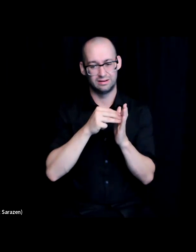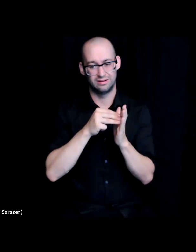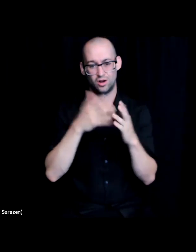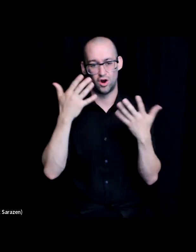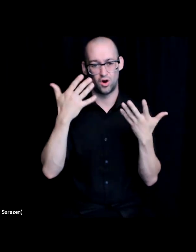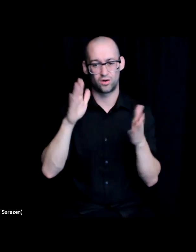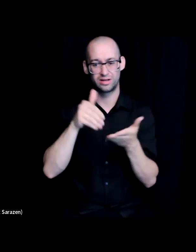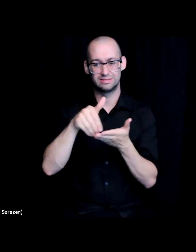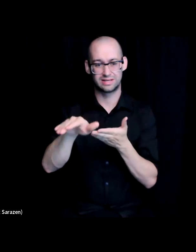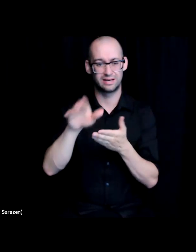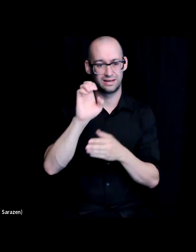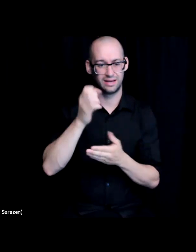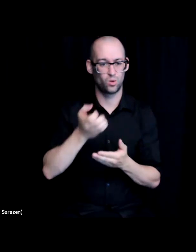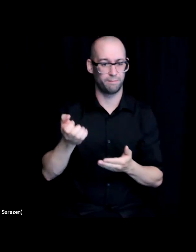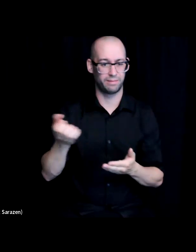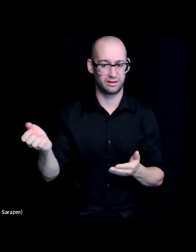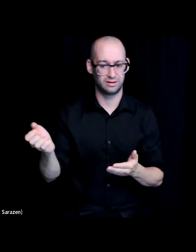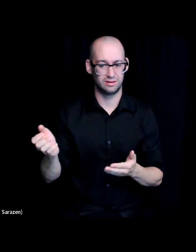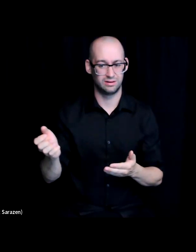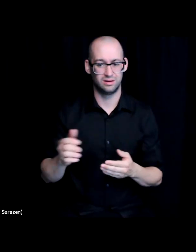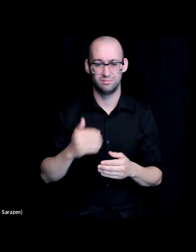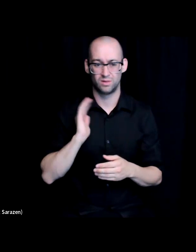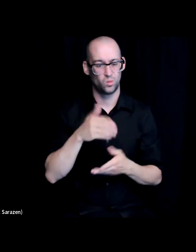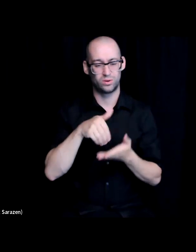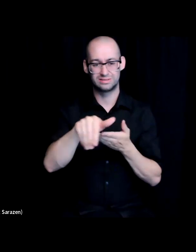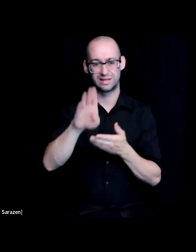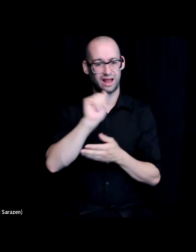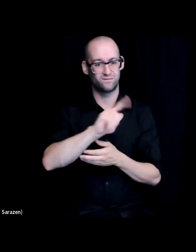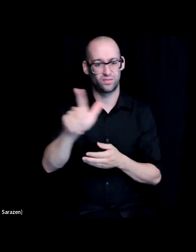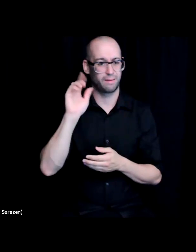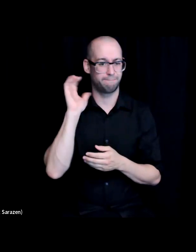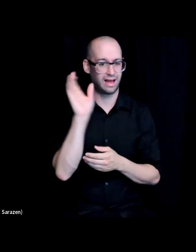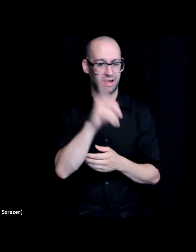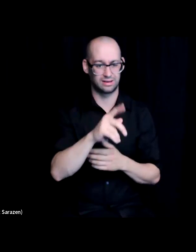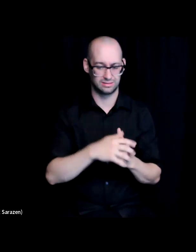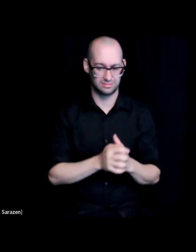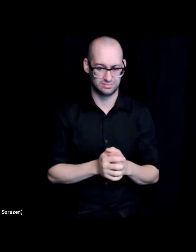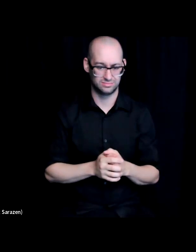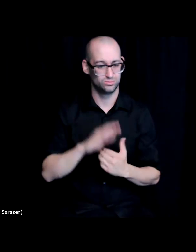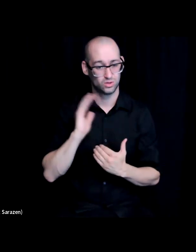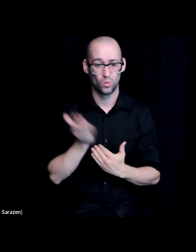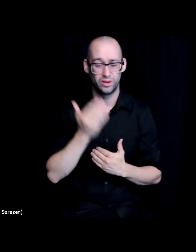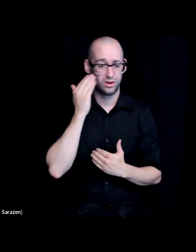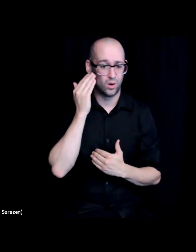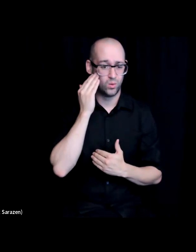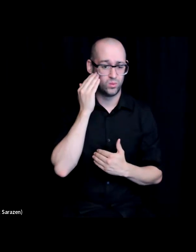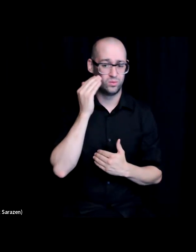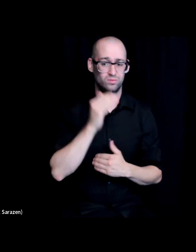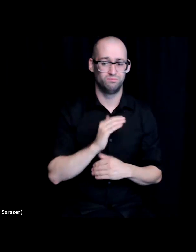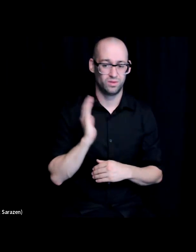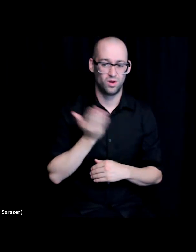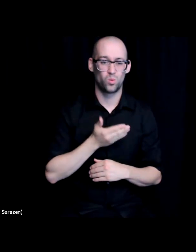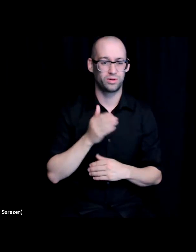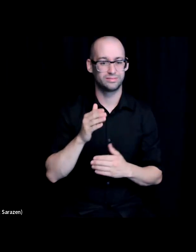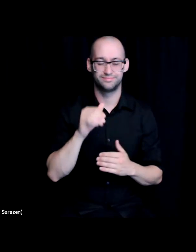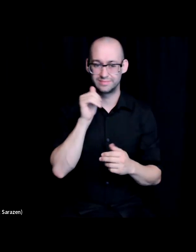terminal equipment. We turned around, we sent everything back. So we know that we've been